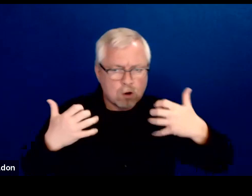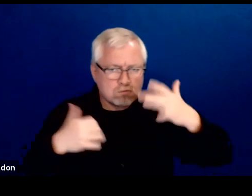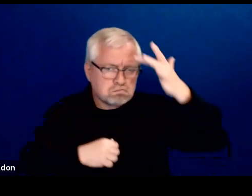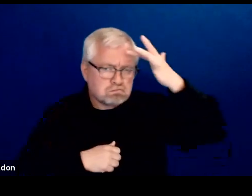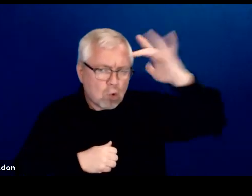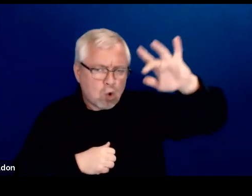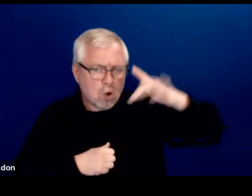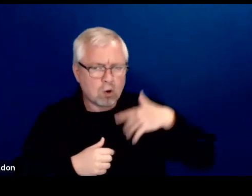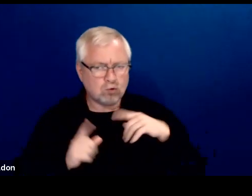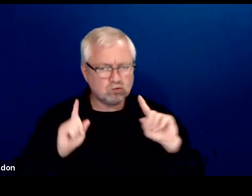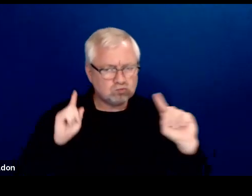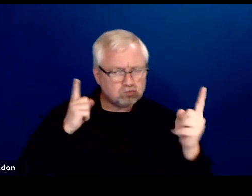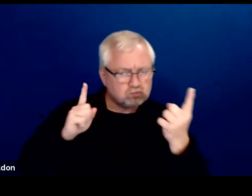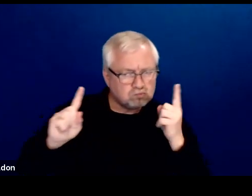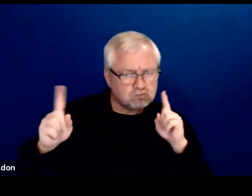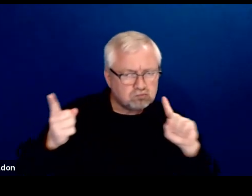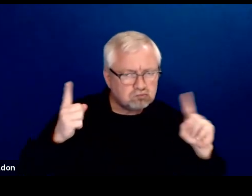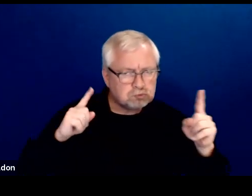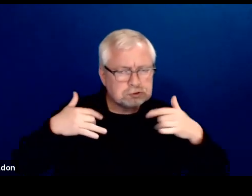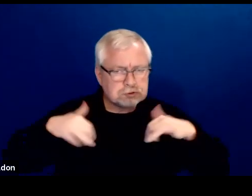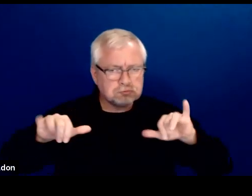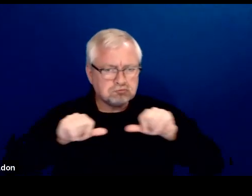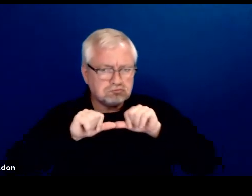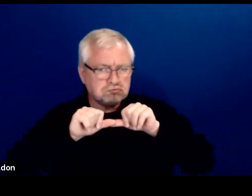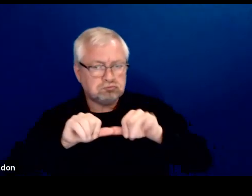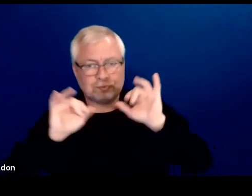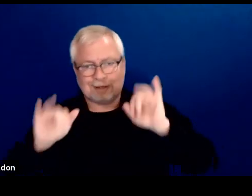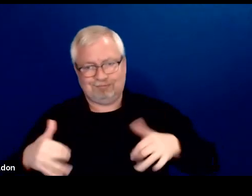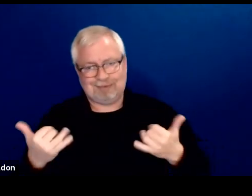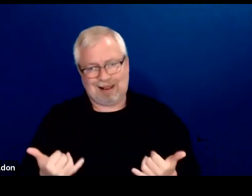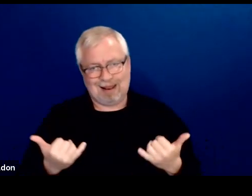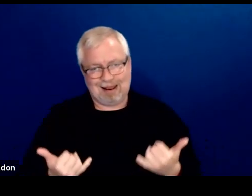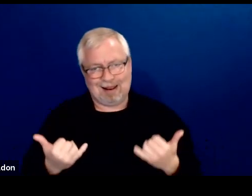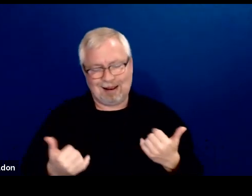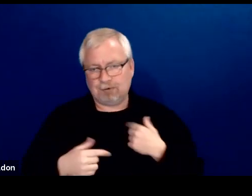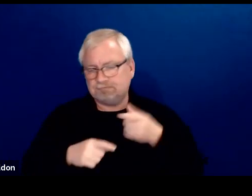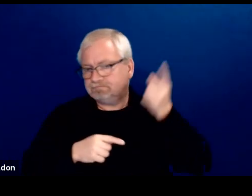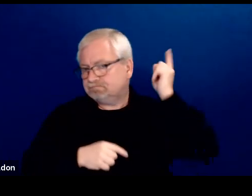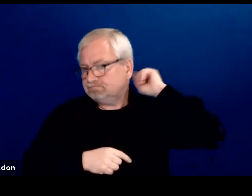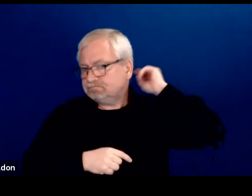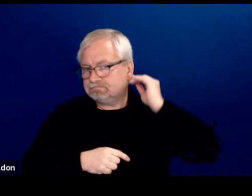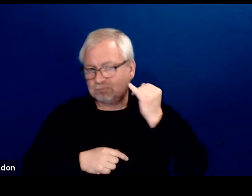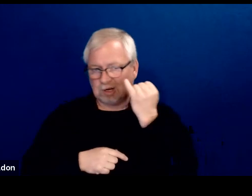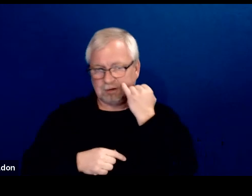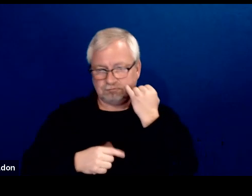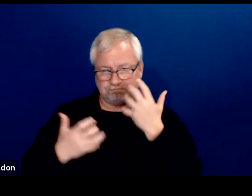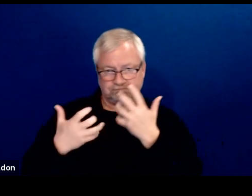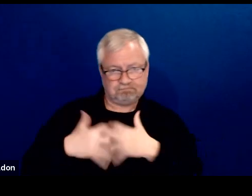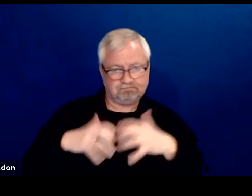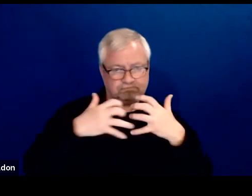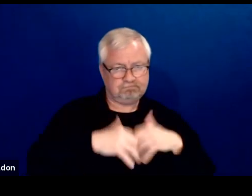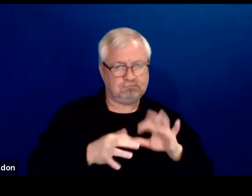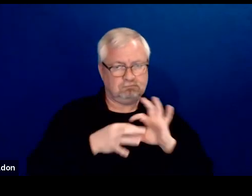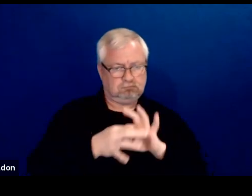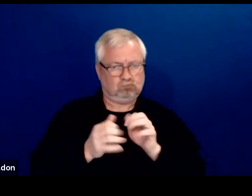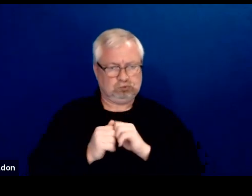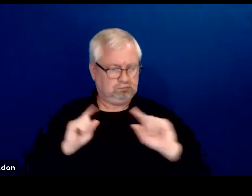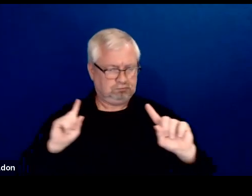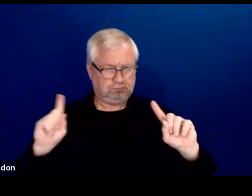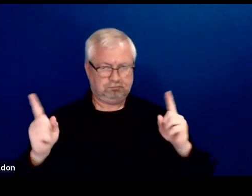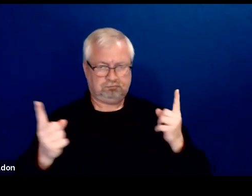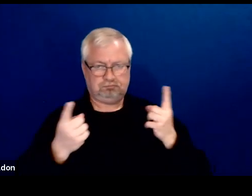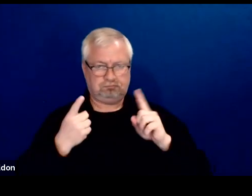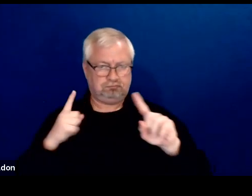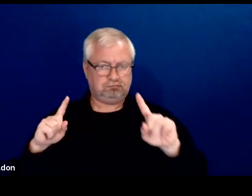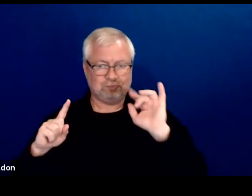strategies that just keeping in mind the value of trying to maintain more distance than we typically would, and